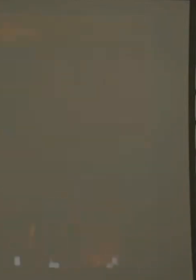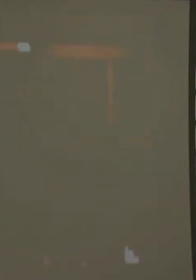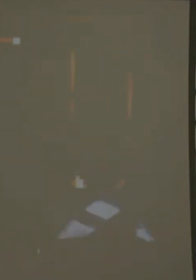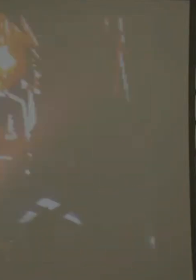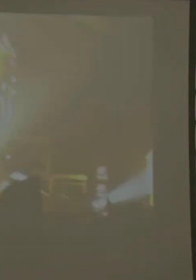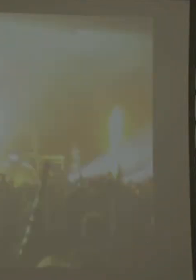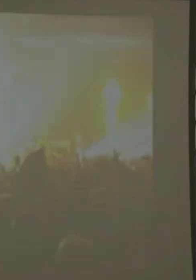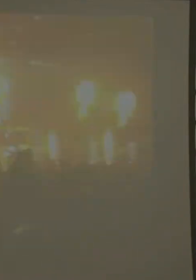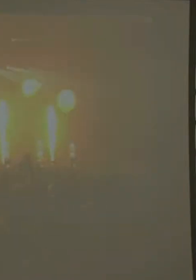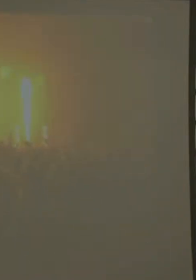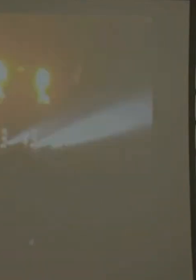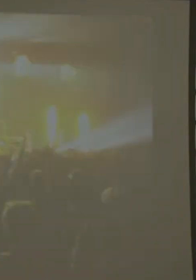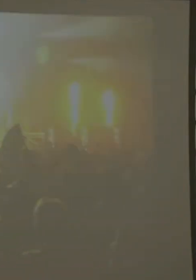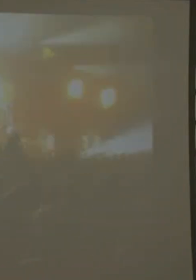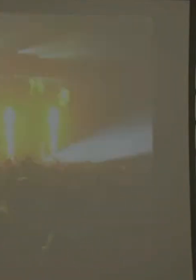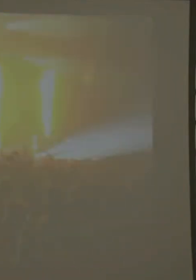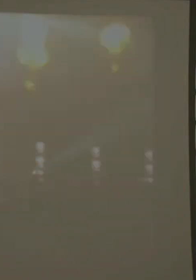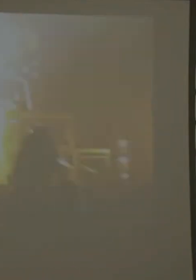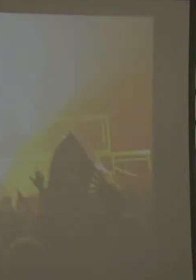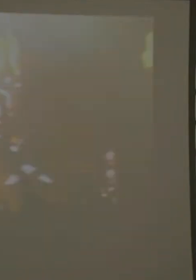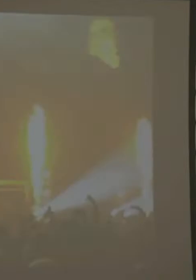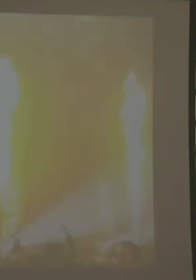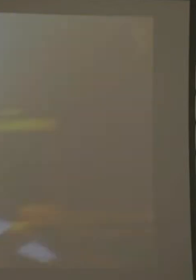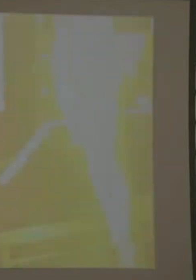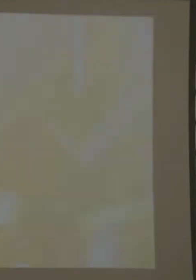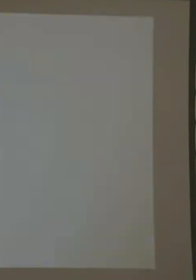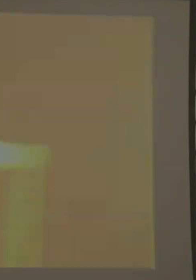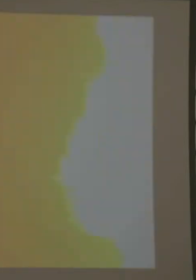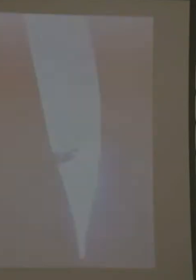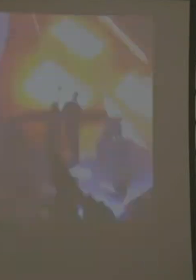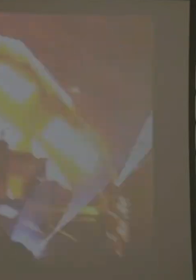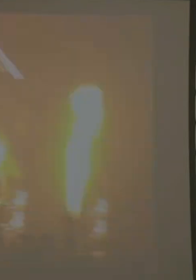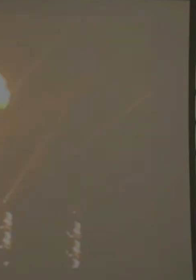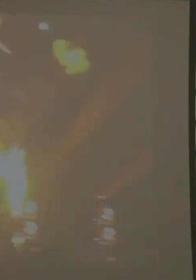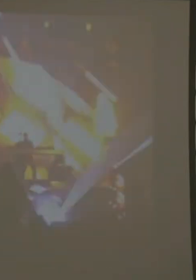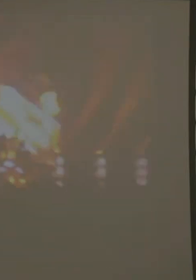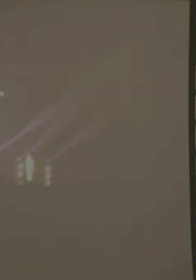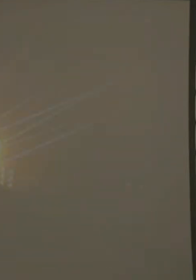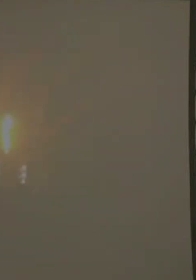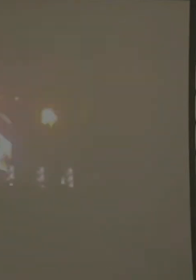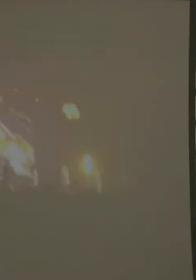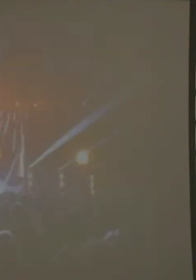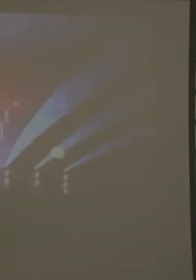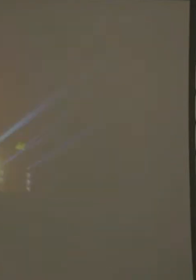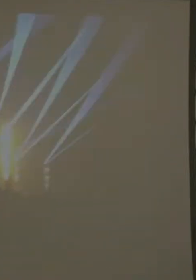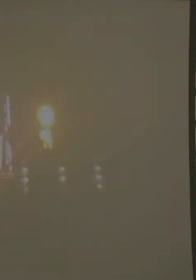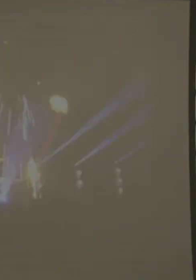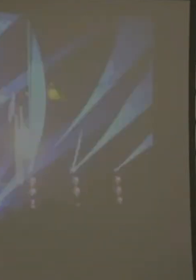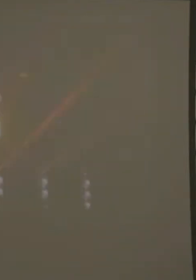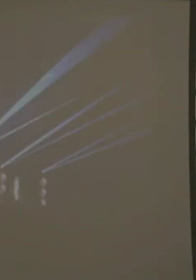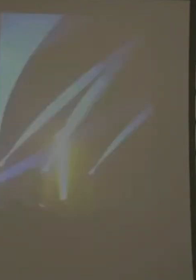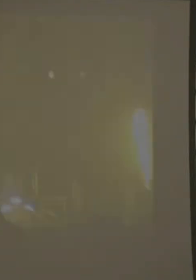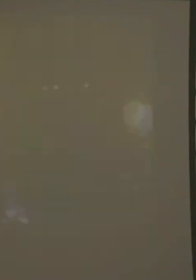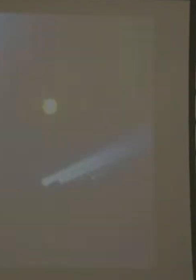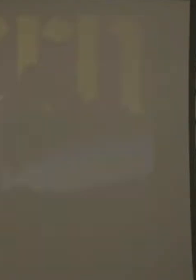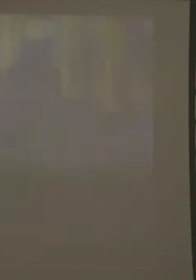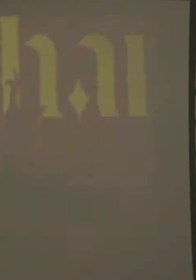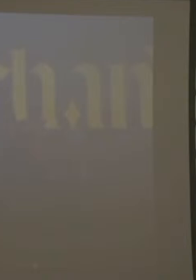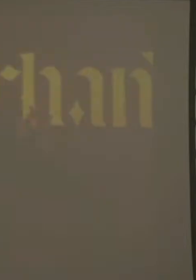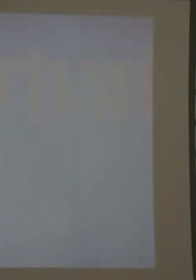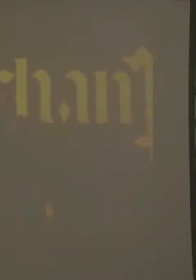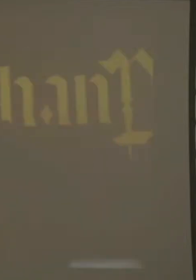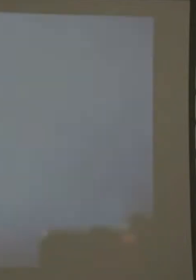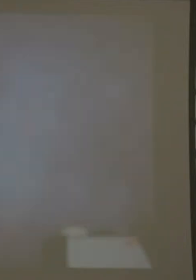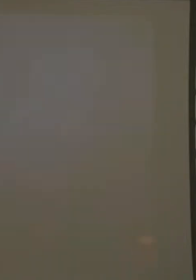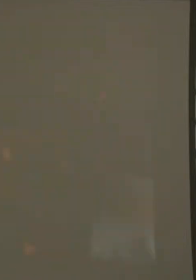for me. Besides that, portrait photography and video reels still interest me a lot. Personal clients